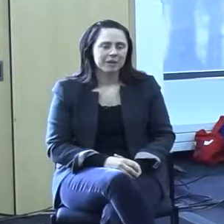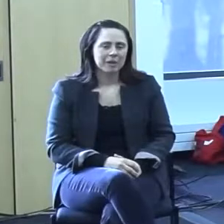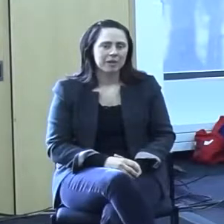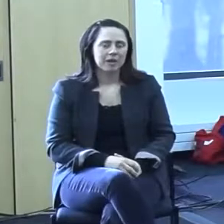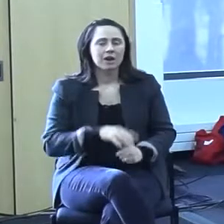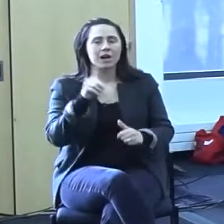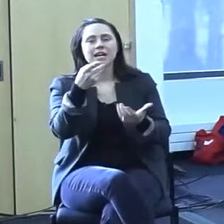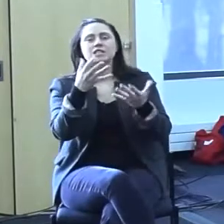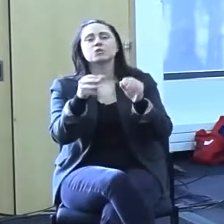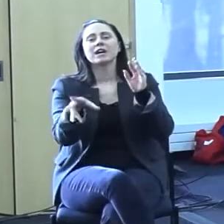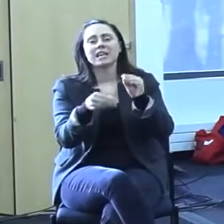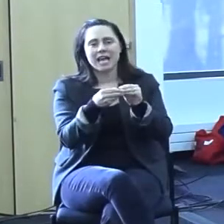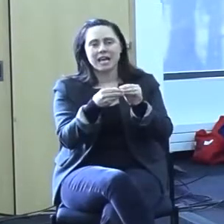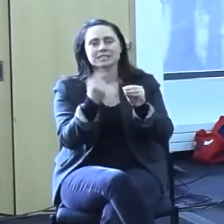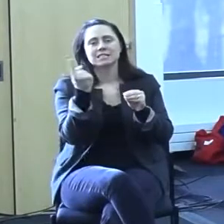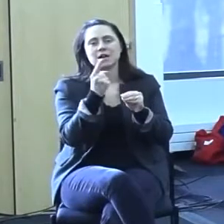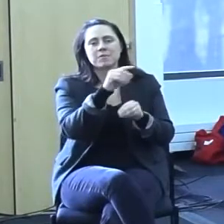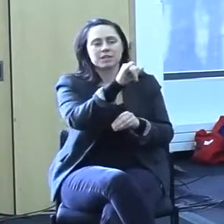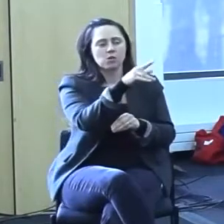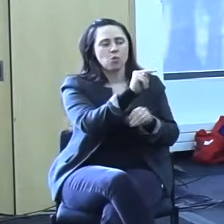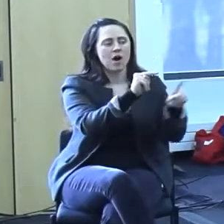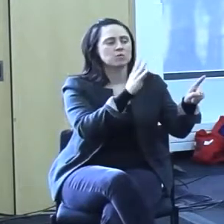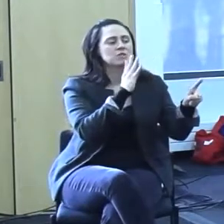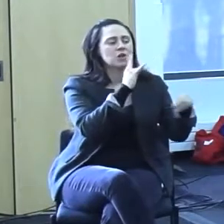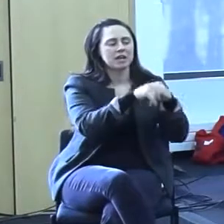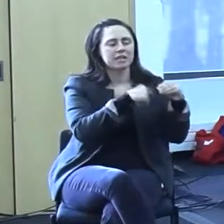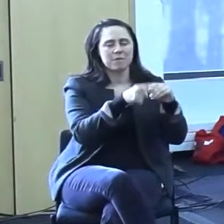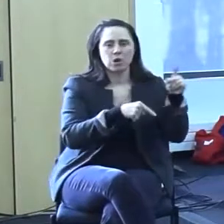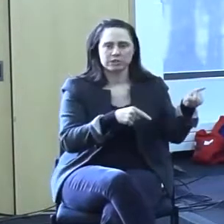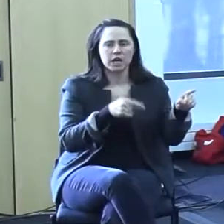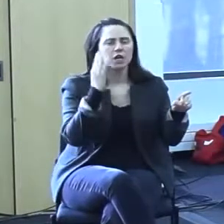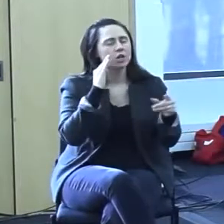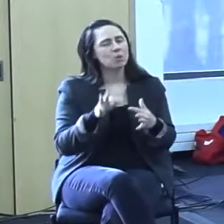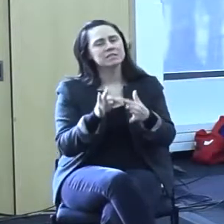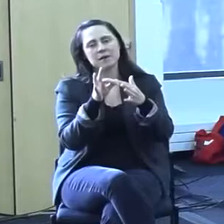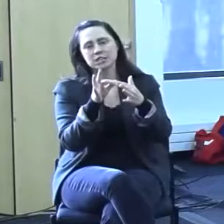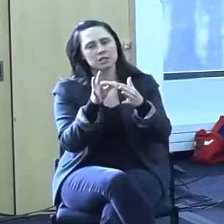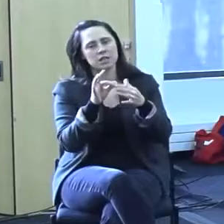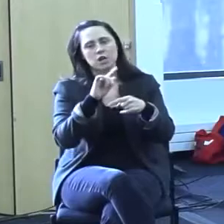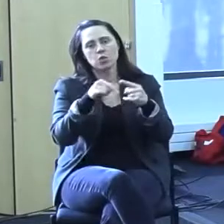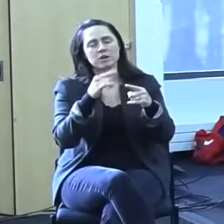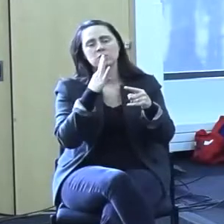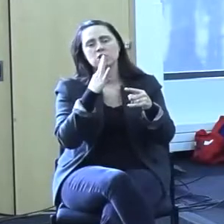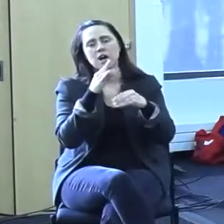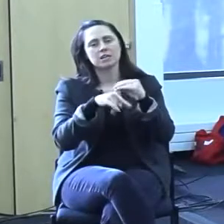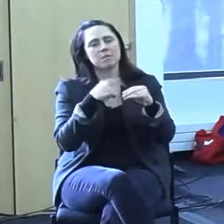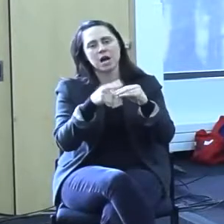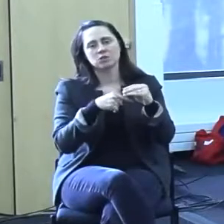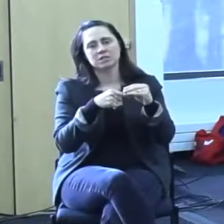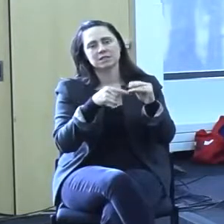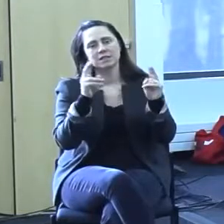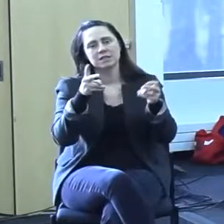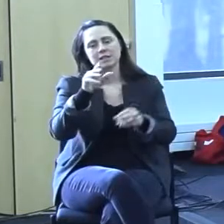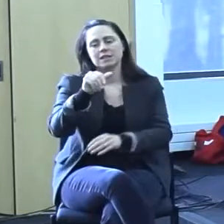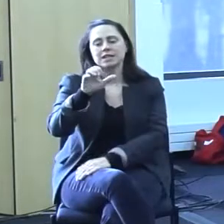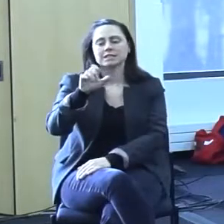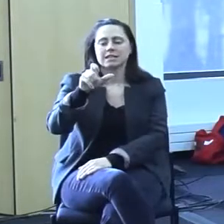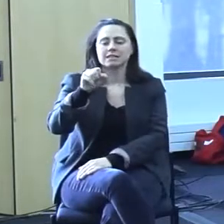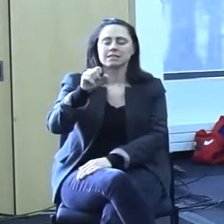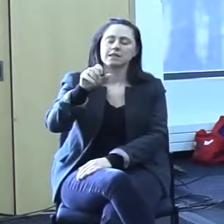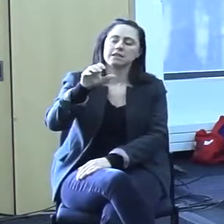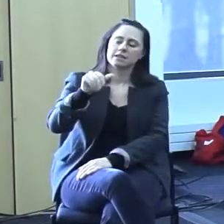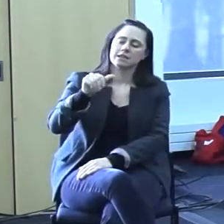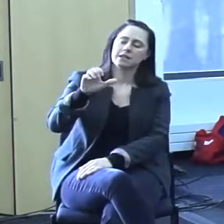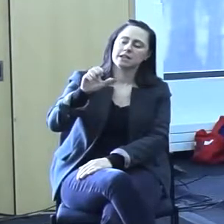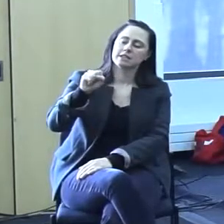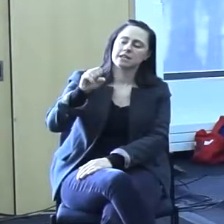I just want to add to something Juan was talking about, especially when we talk about accessibility from an